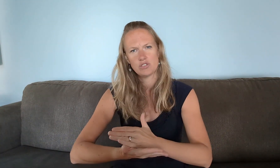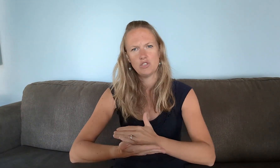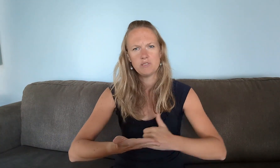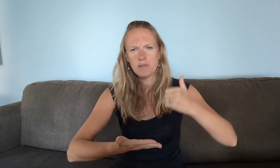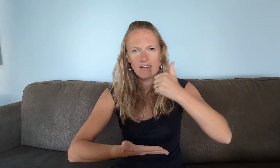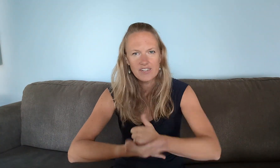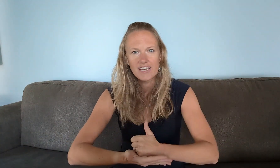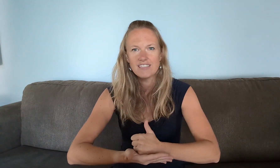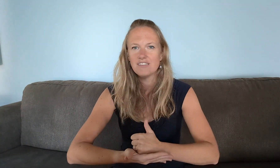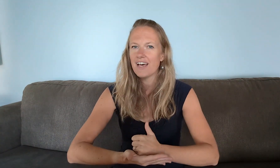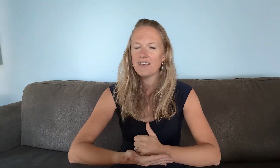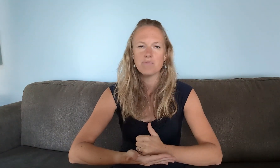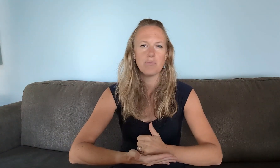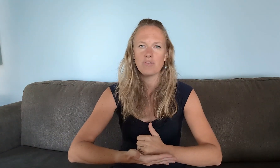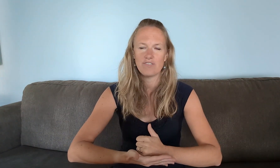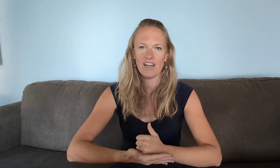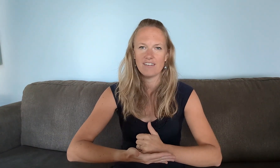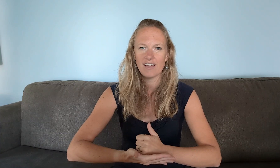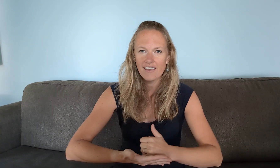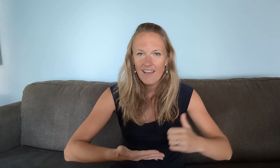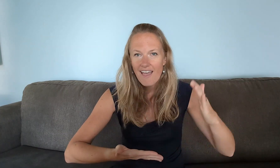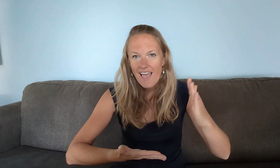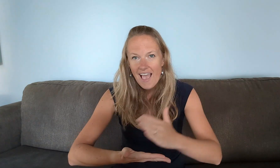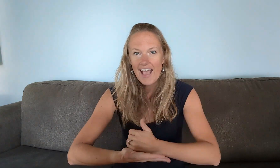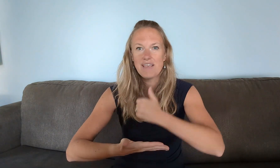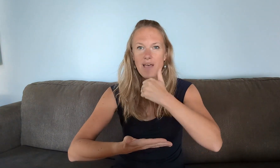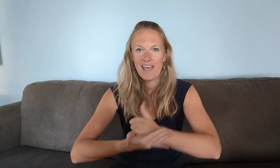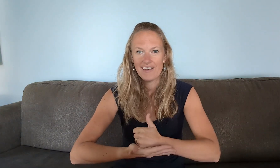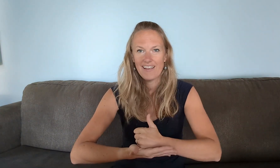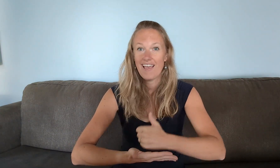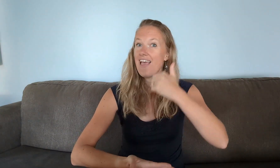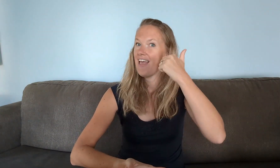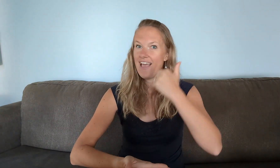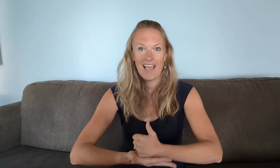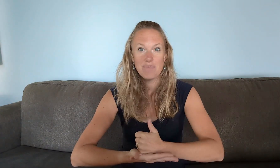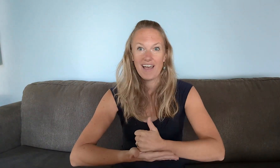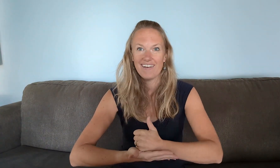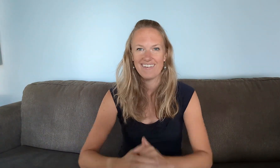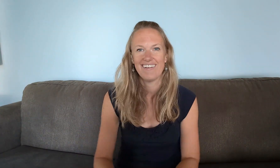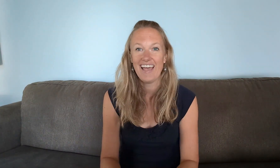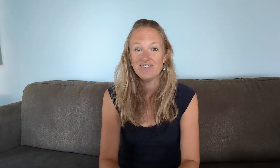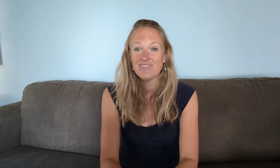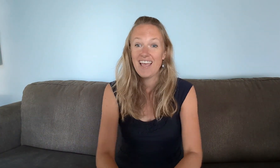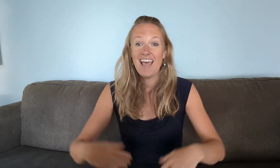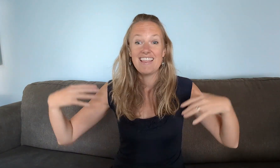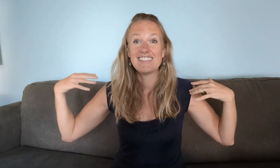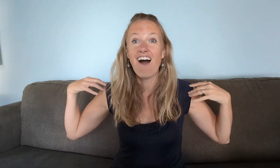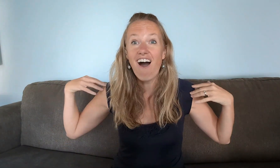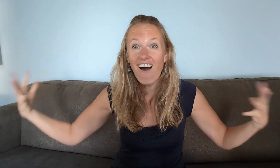scoop something off your hand and do that, but both are fine, okay? Amen. Amen. Okay? That's all